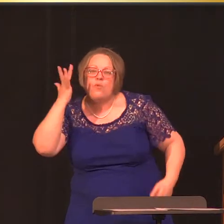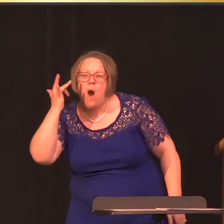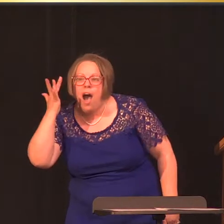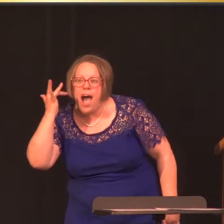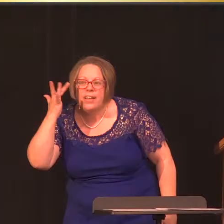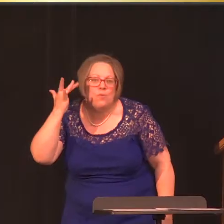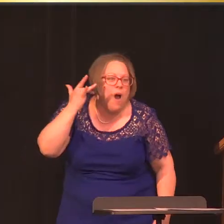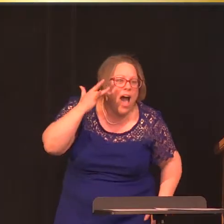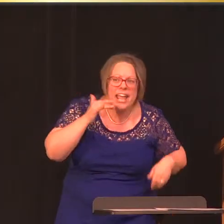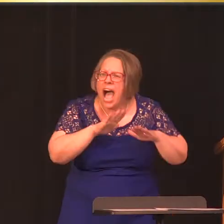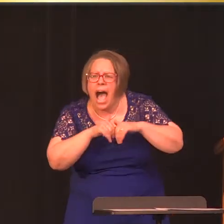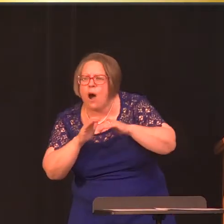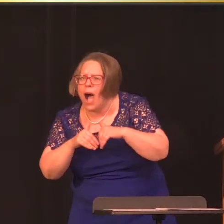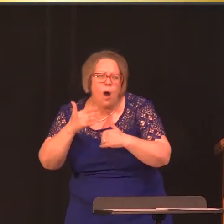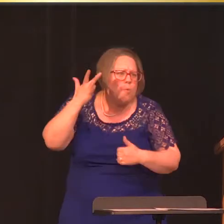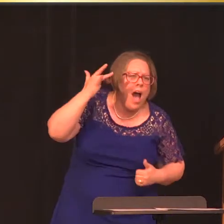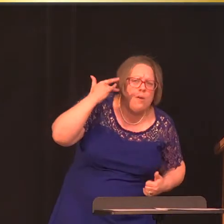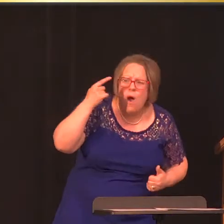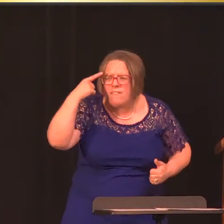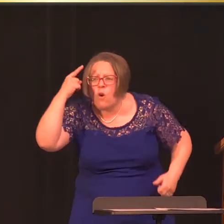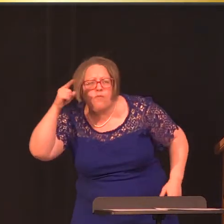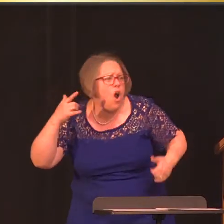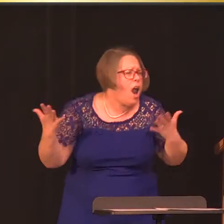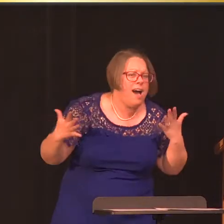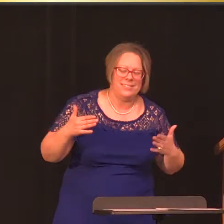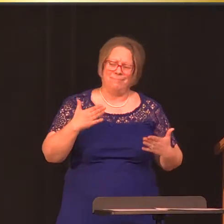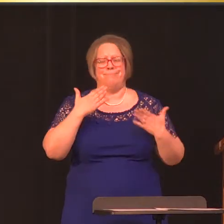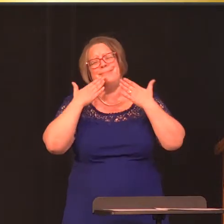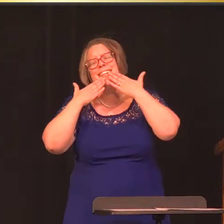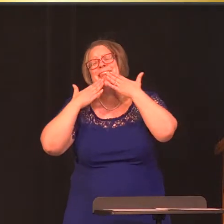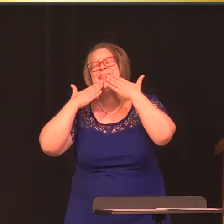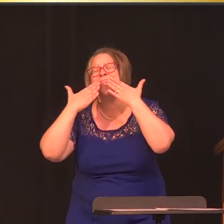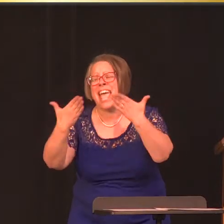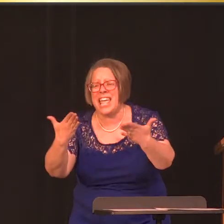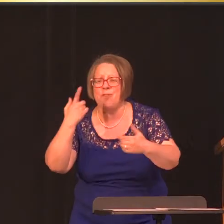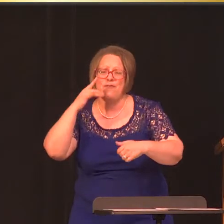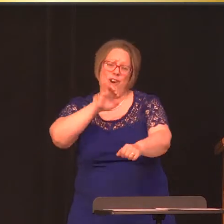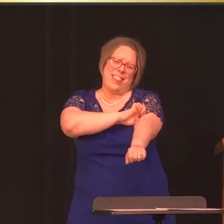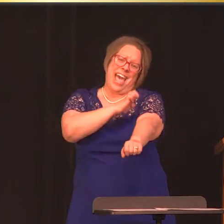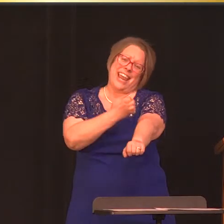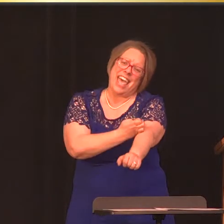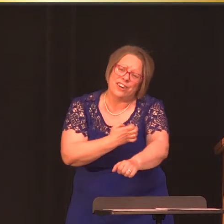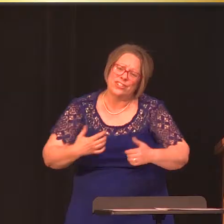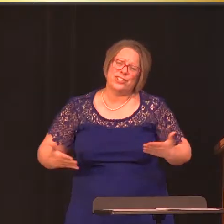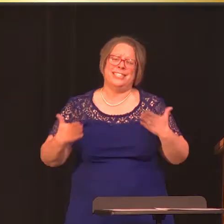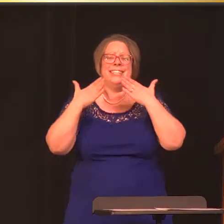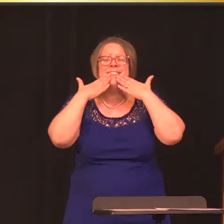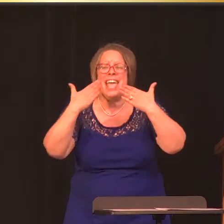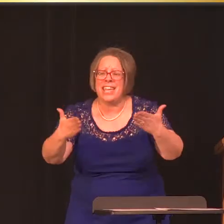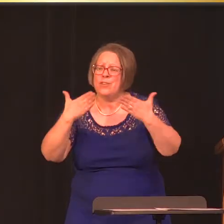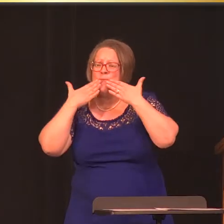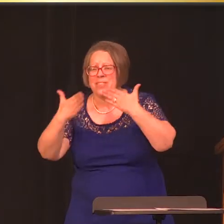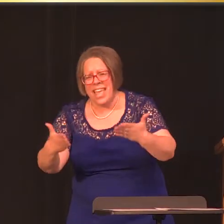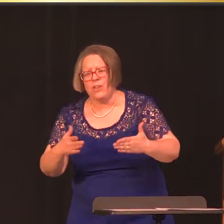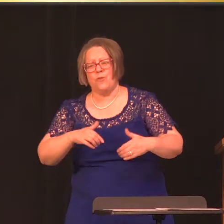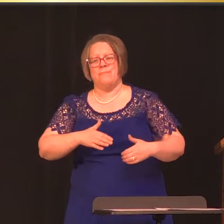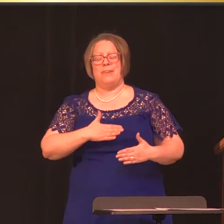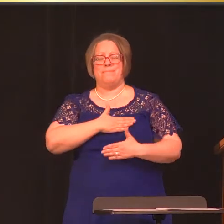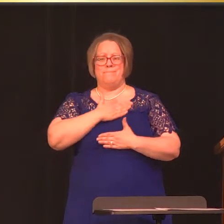Thank you for asking why and challenging us and asking why we do things the way we do. Thank you for that